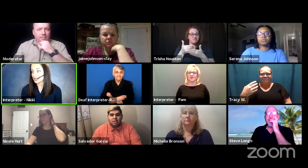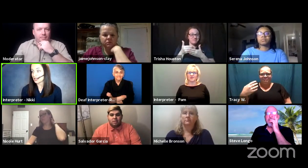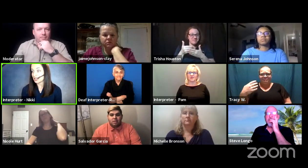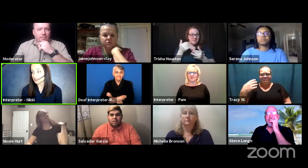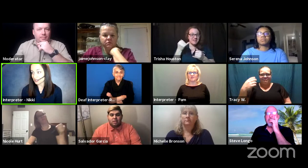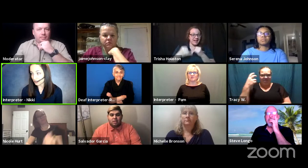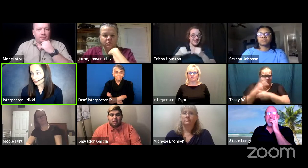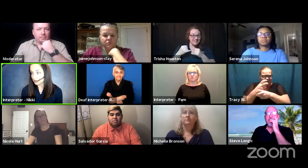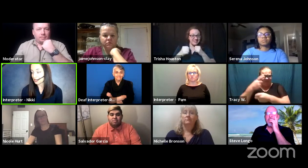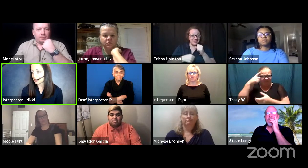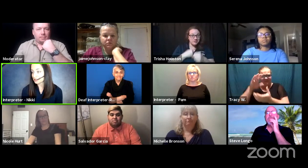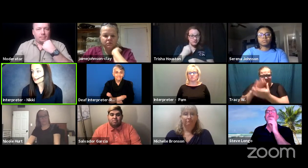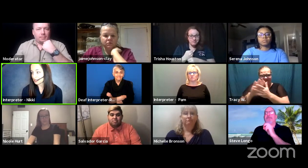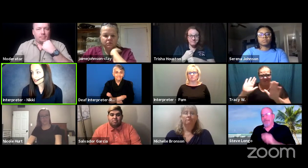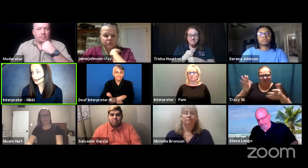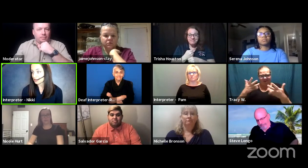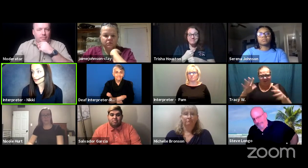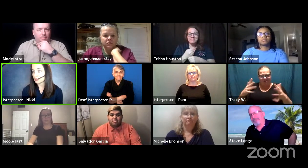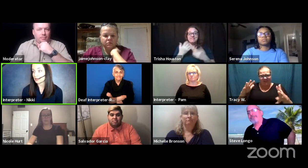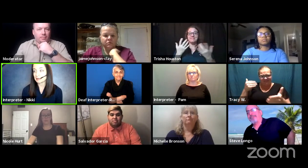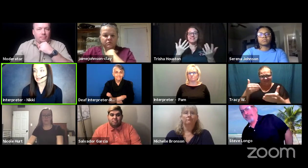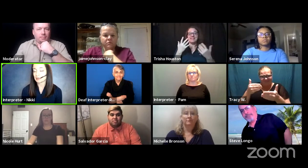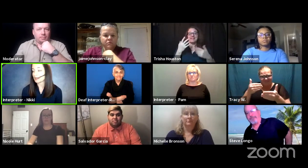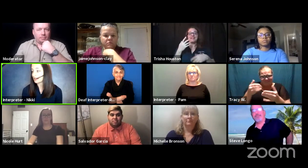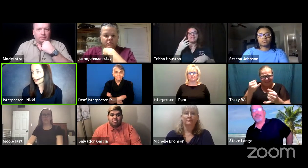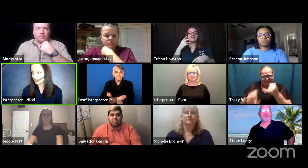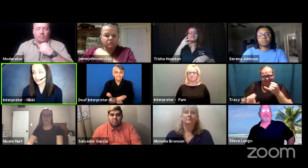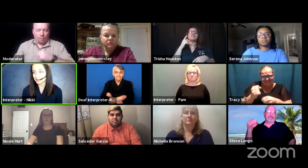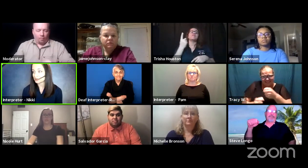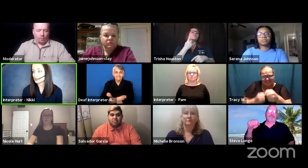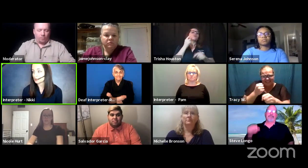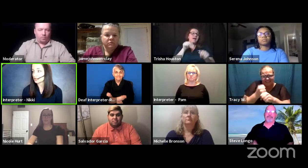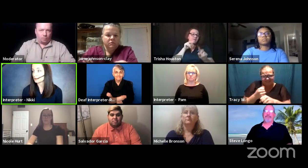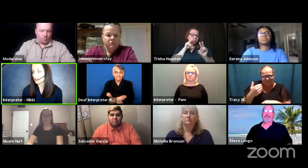It is hard, in fact, to believe that we are coming up on the end of 2020.